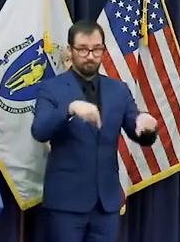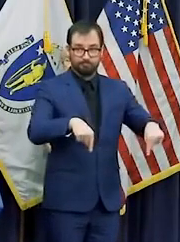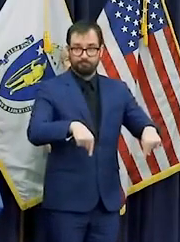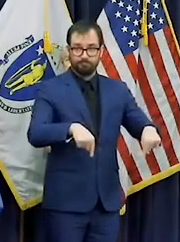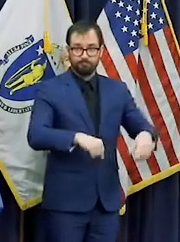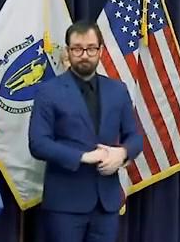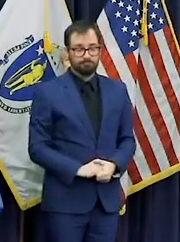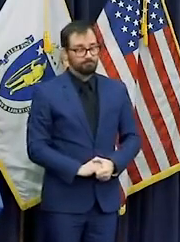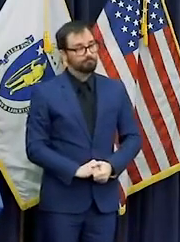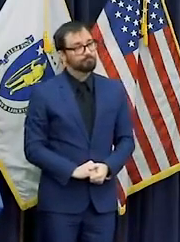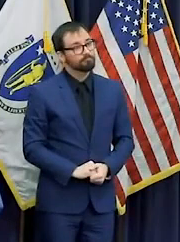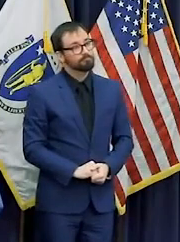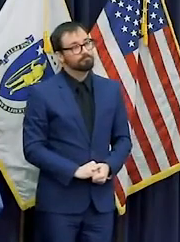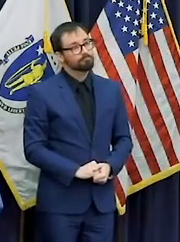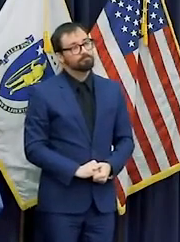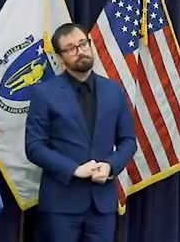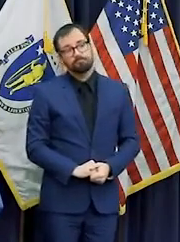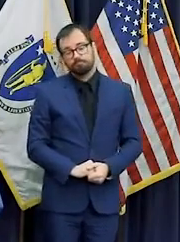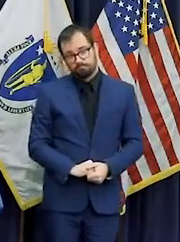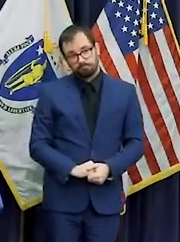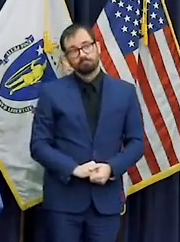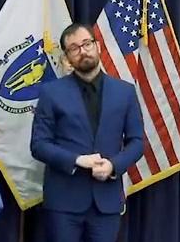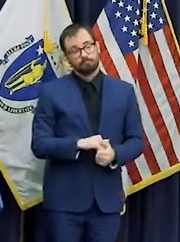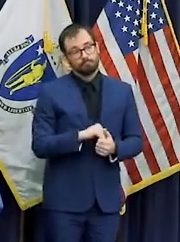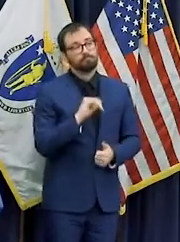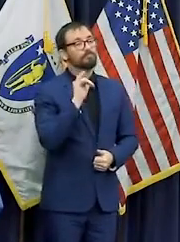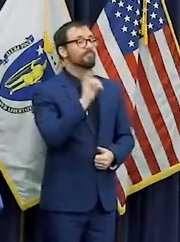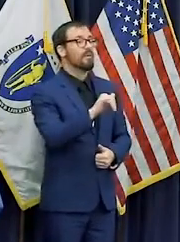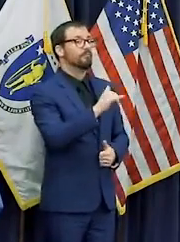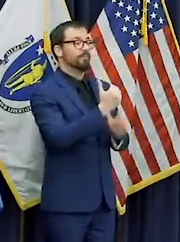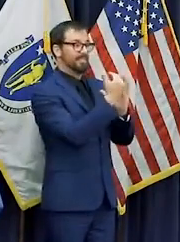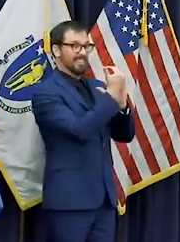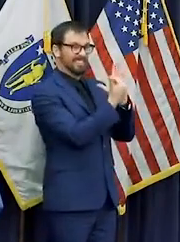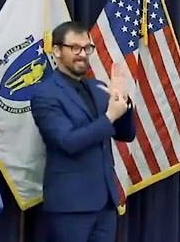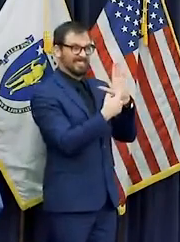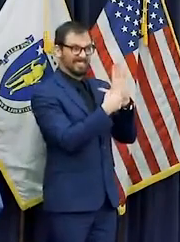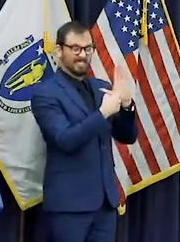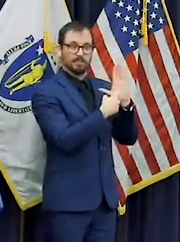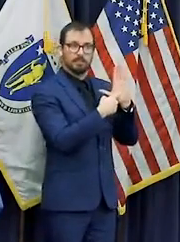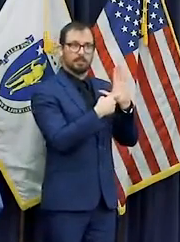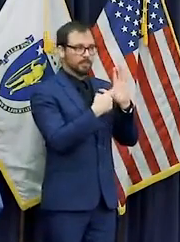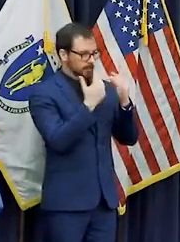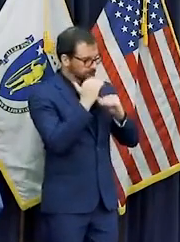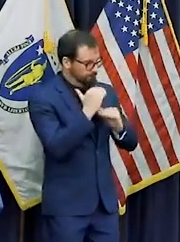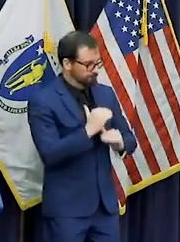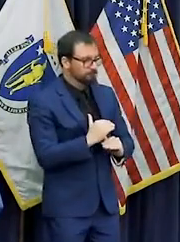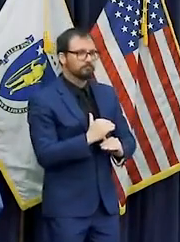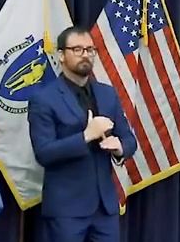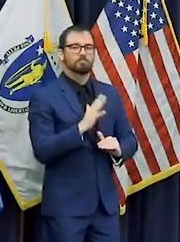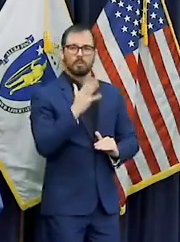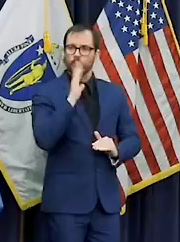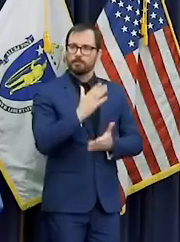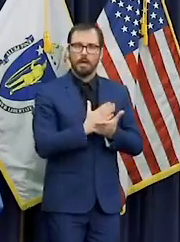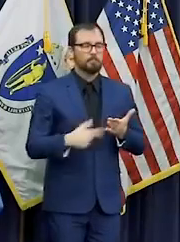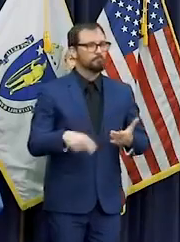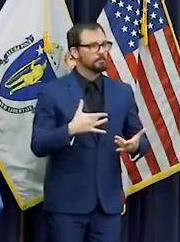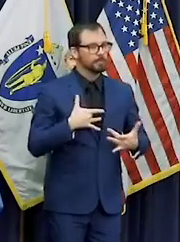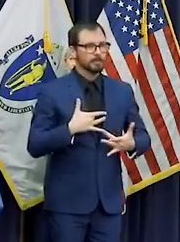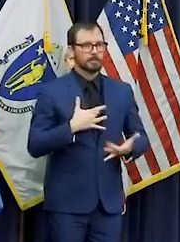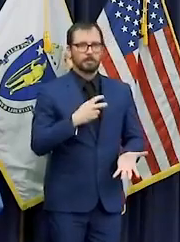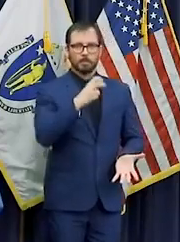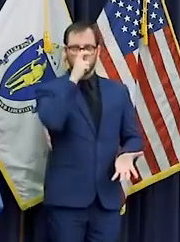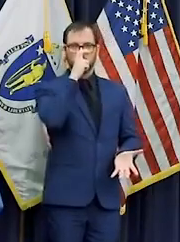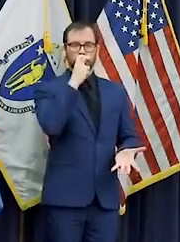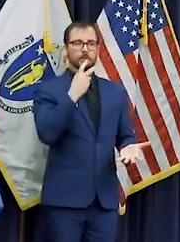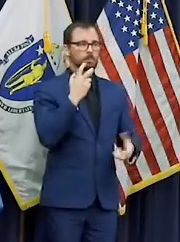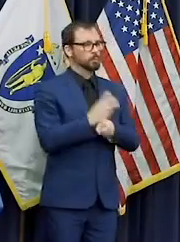These steps are, of course, difficult to take. These aggressive social distancing measures put in place